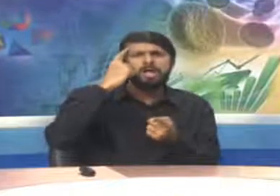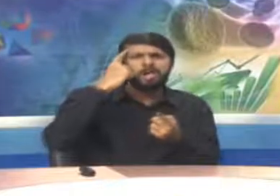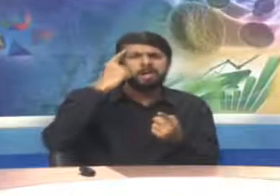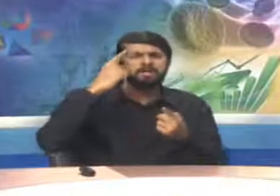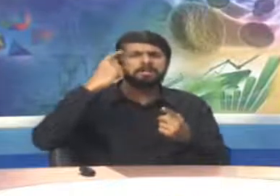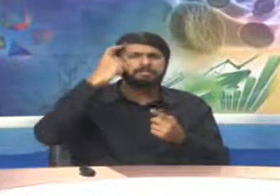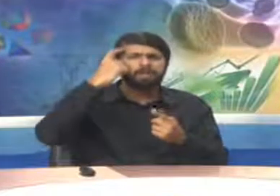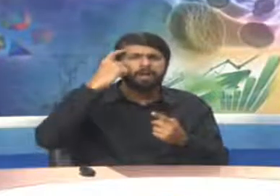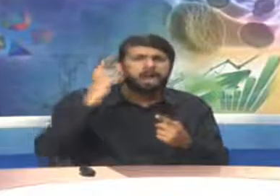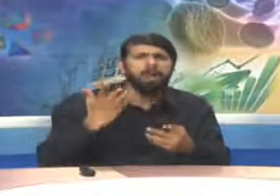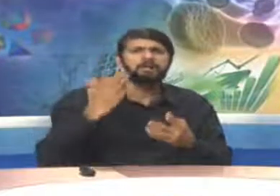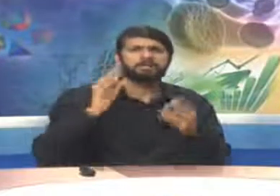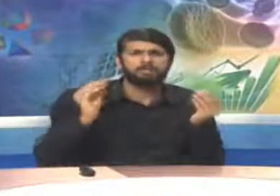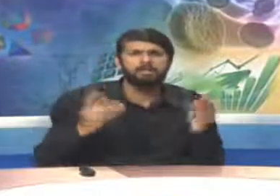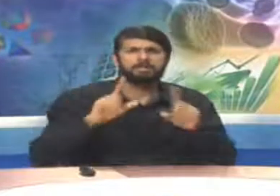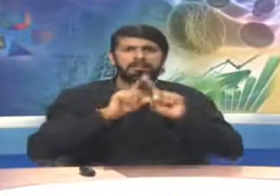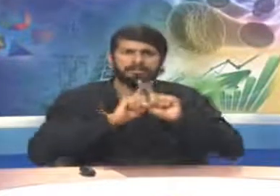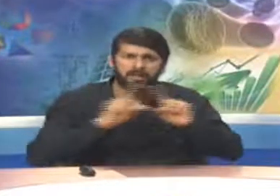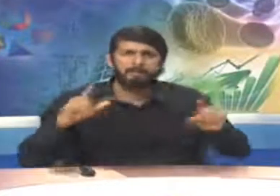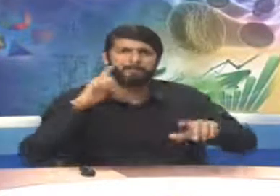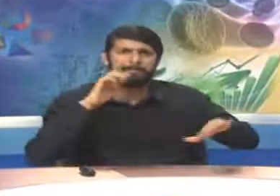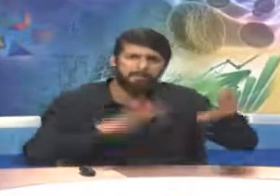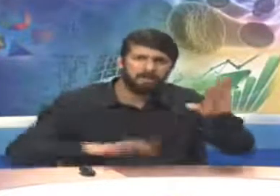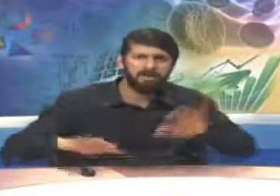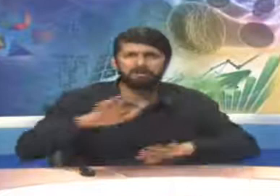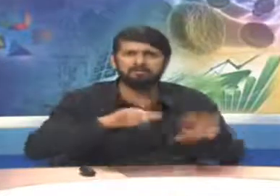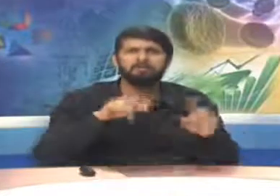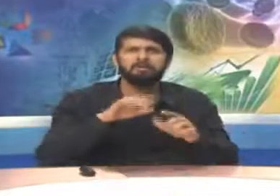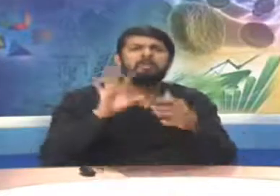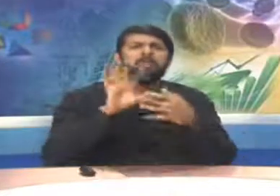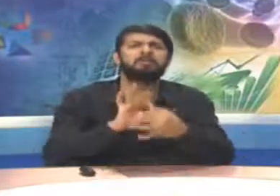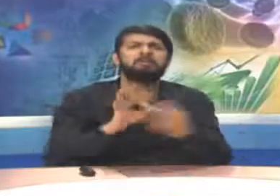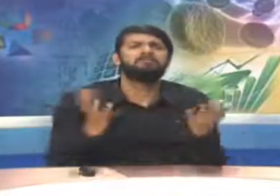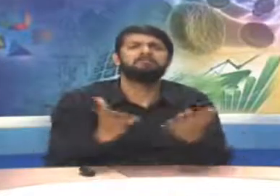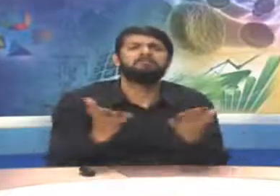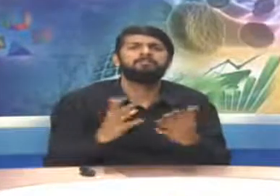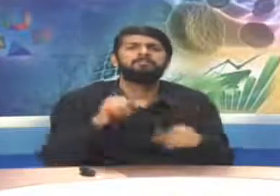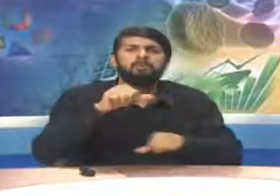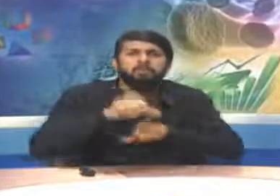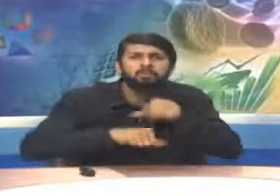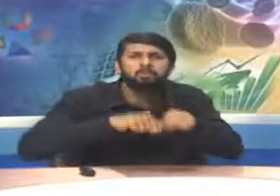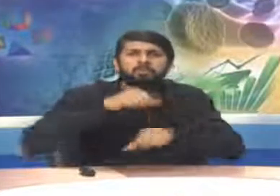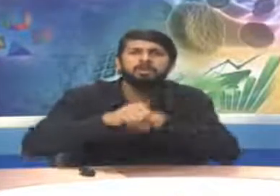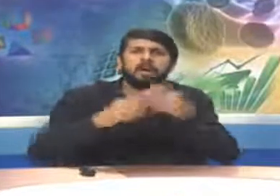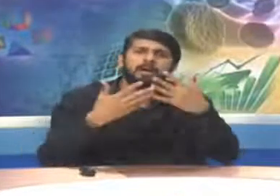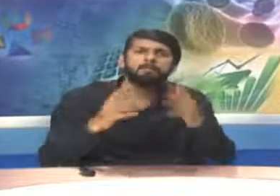You can see on the picture Karl Marx and Friedrich Engels.